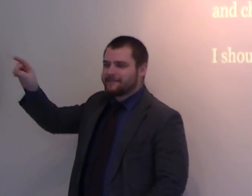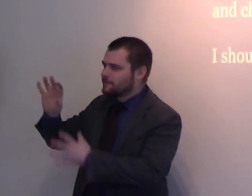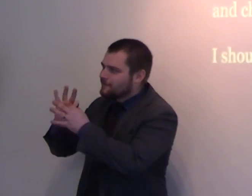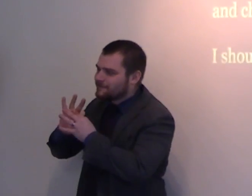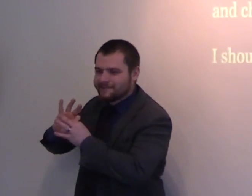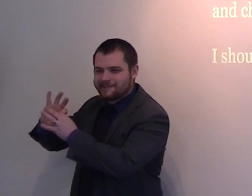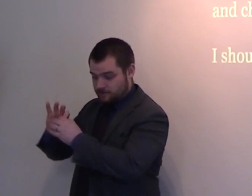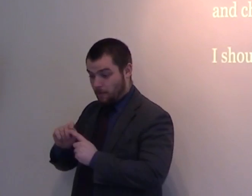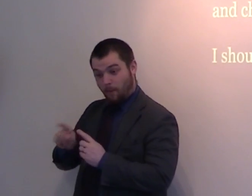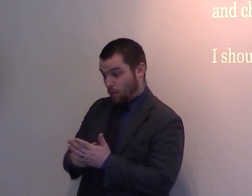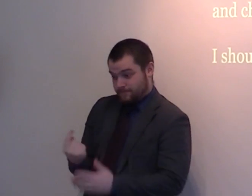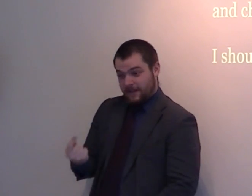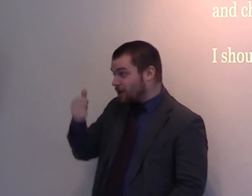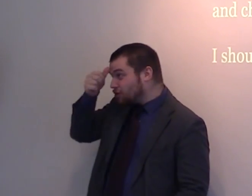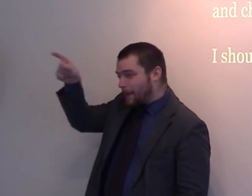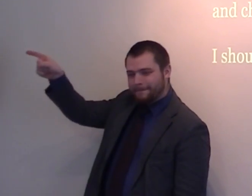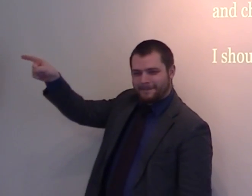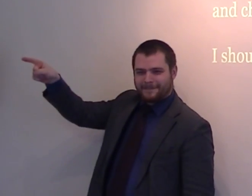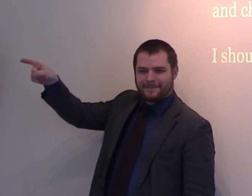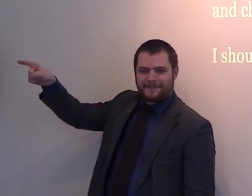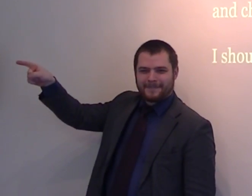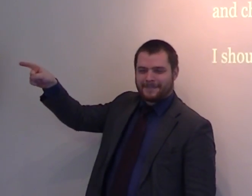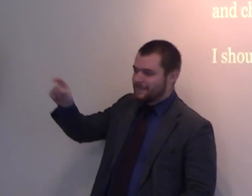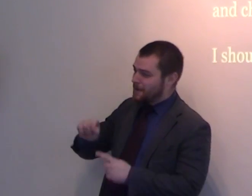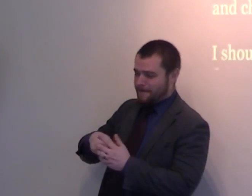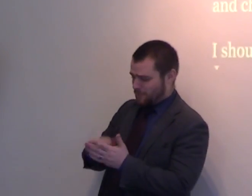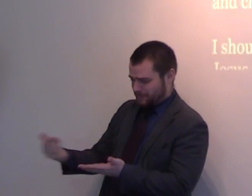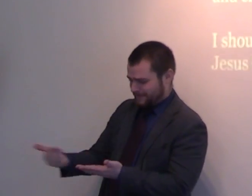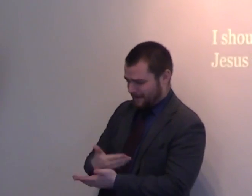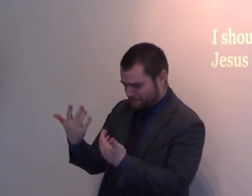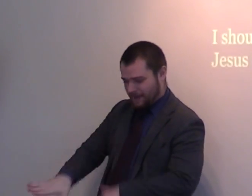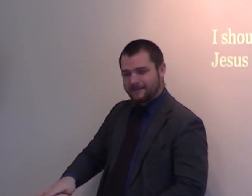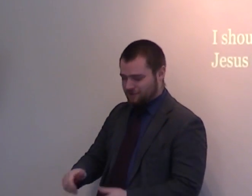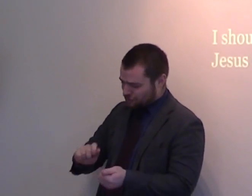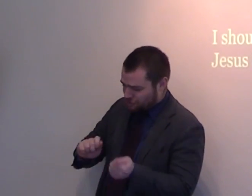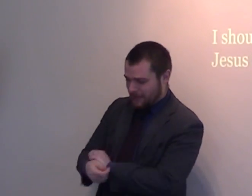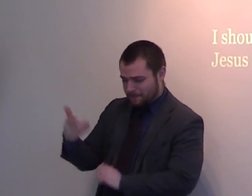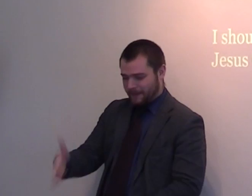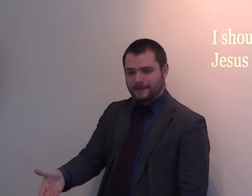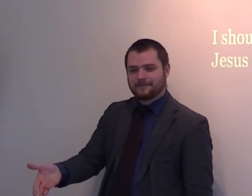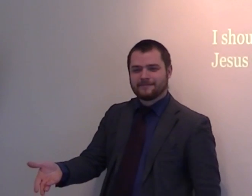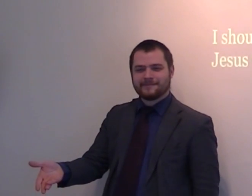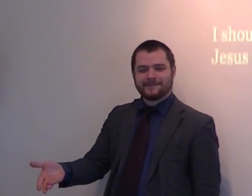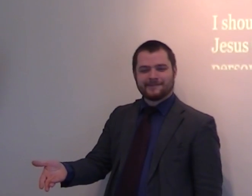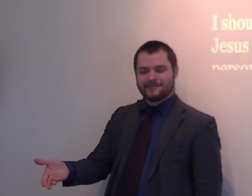Paul knew Christ. Paul had been saved and changed. Paul served